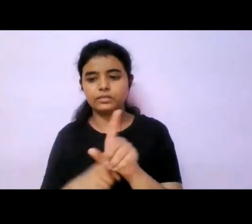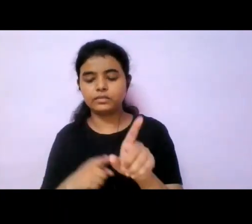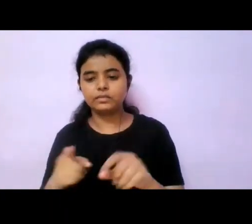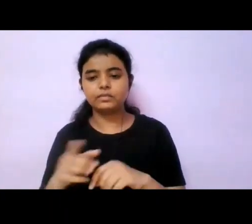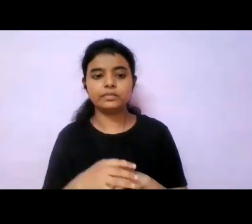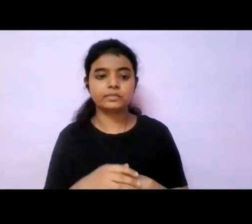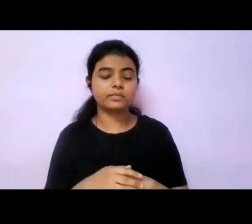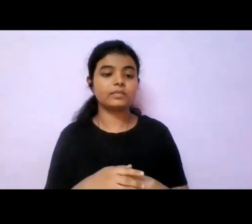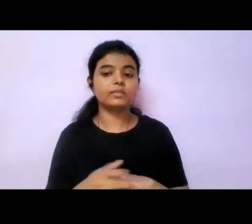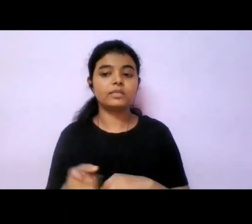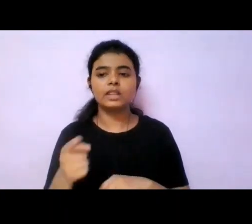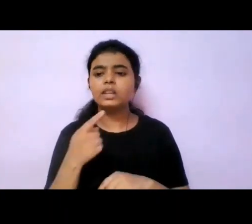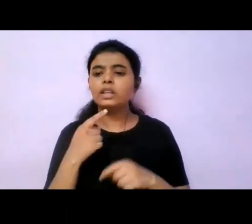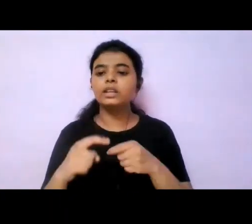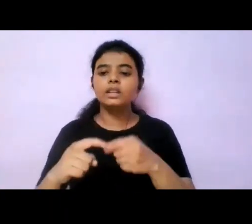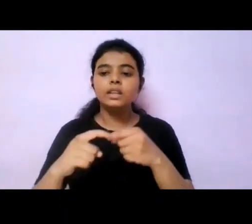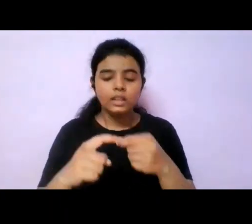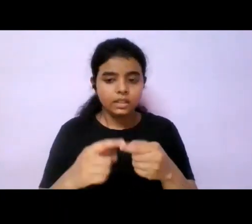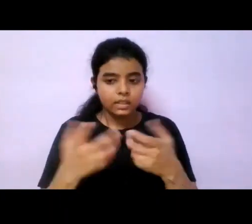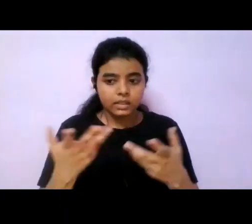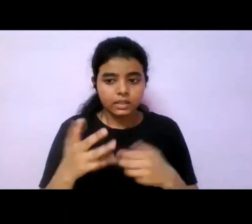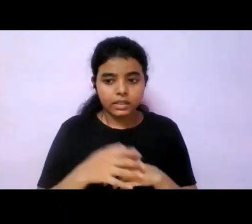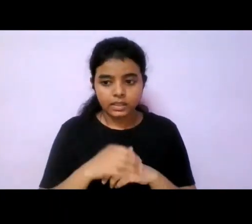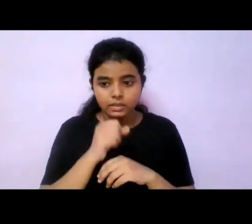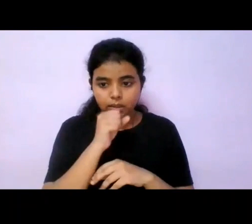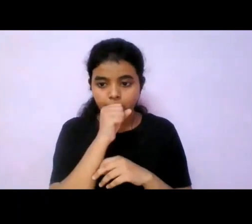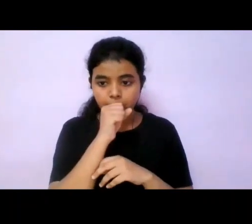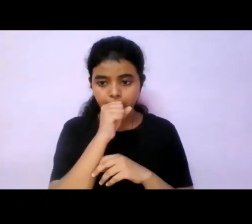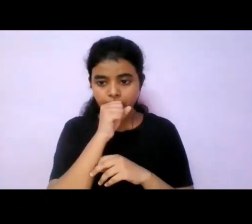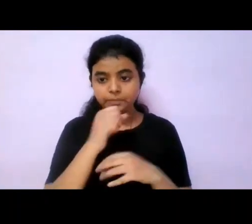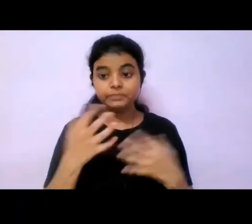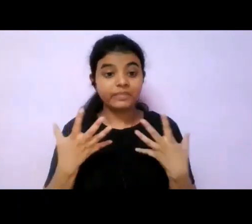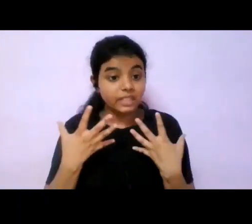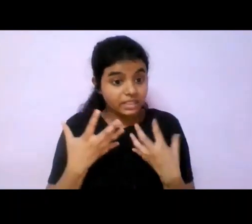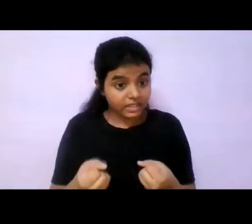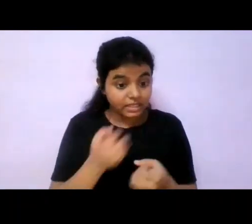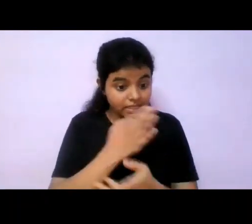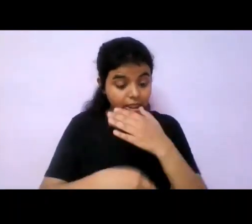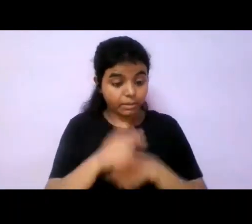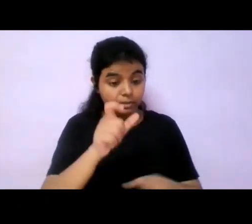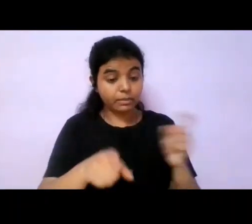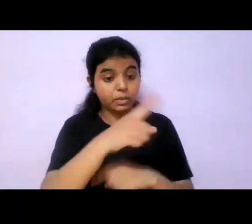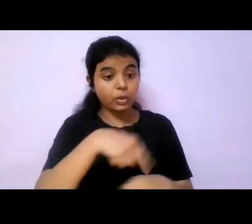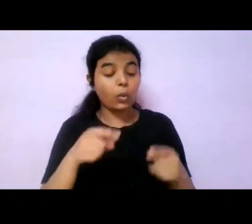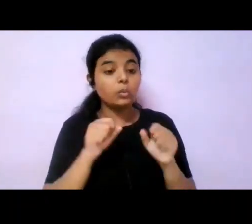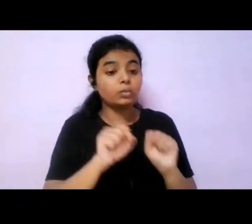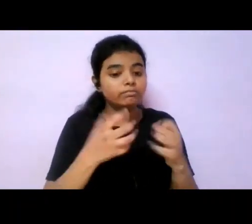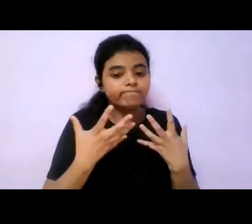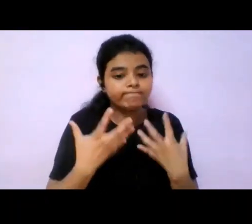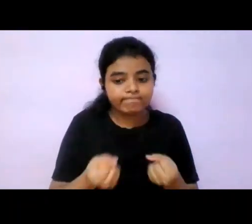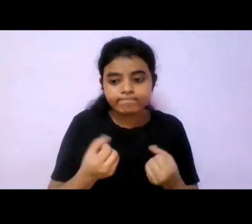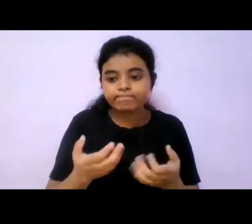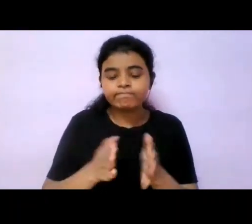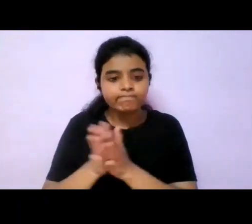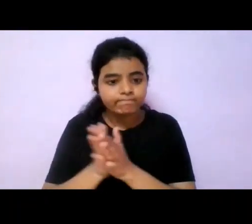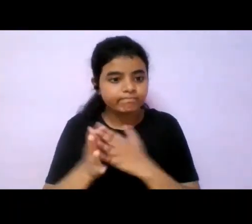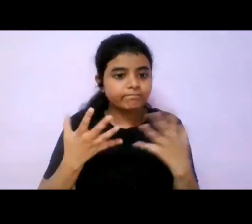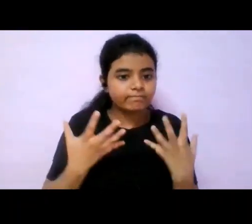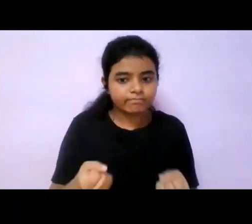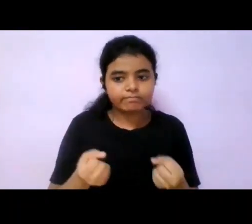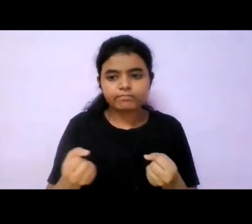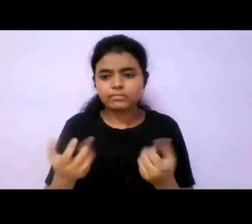interdependence, really. The question is, fulfilling of desire in the disabled people is mostly instigated